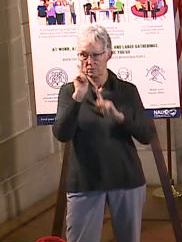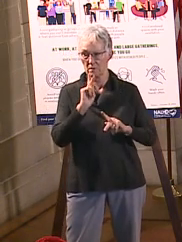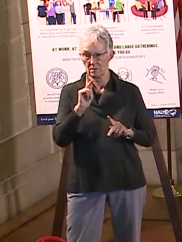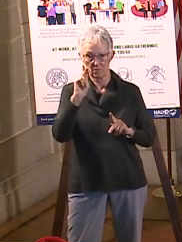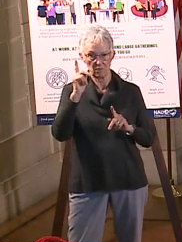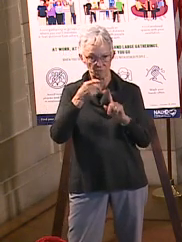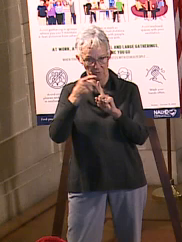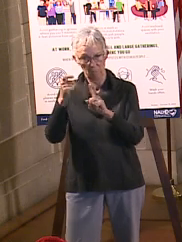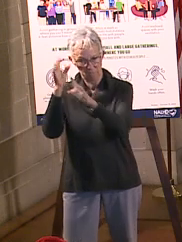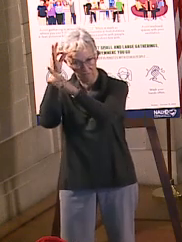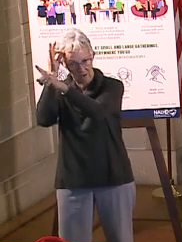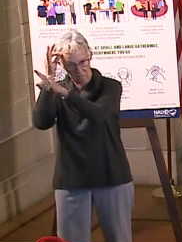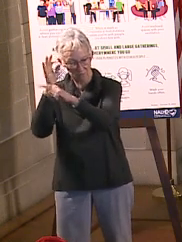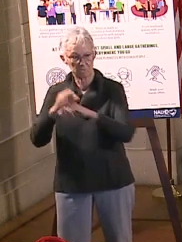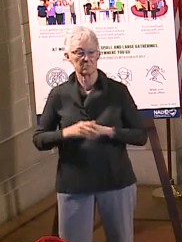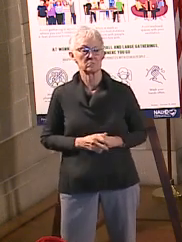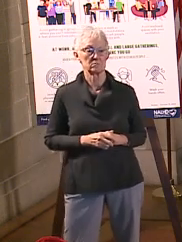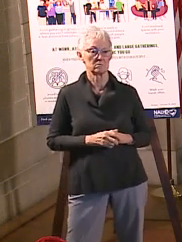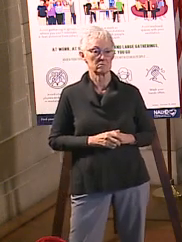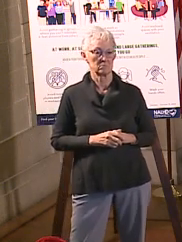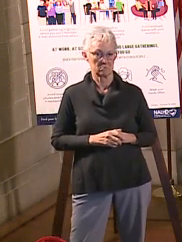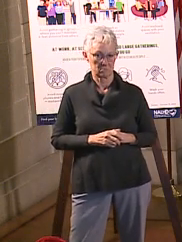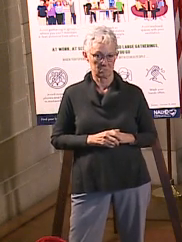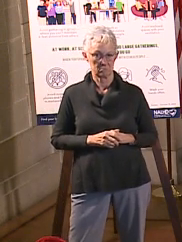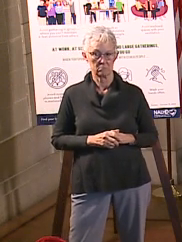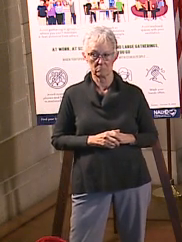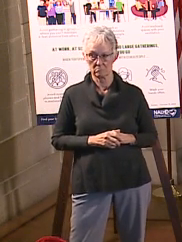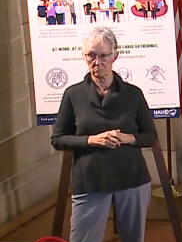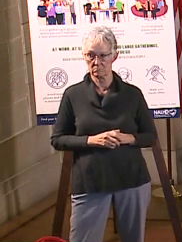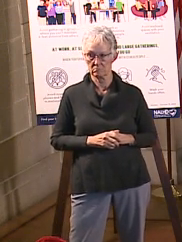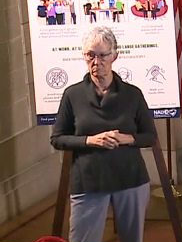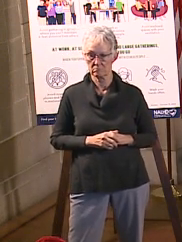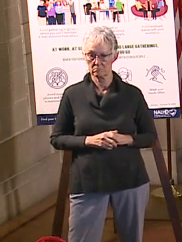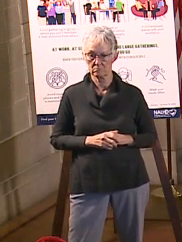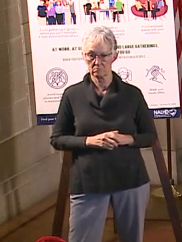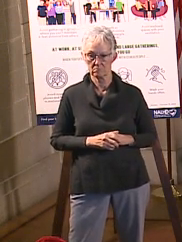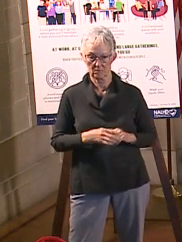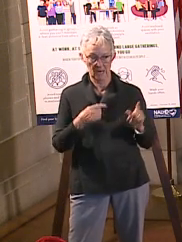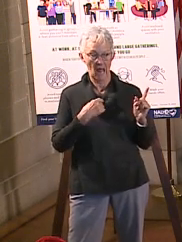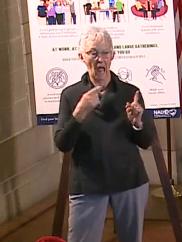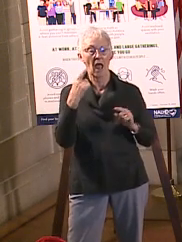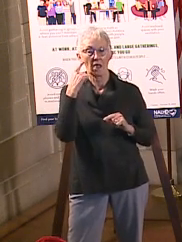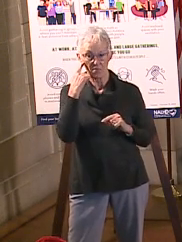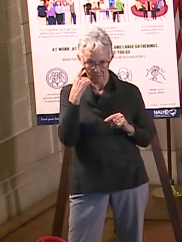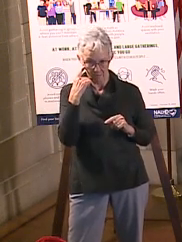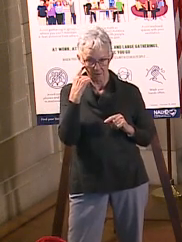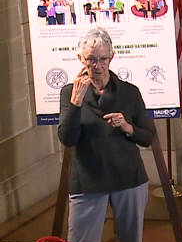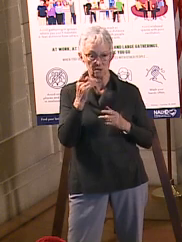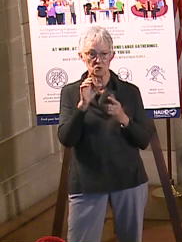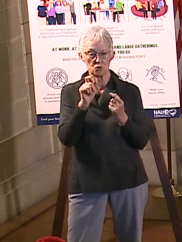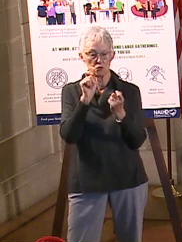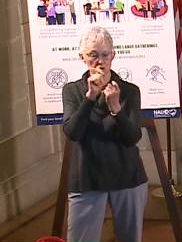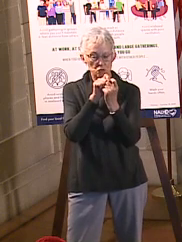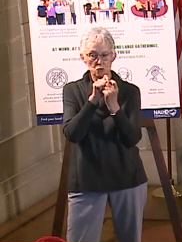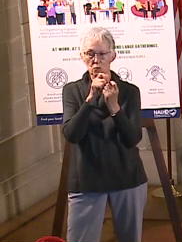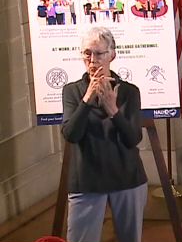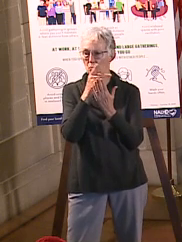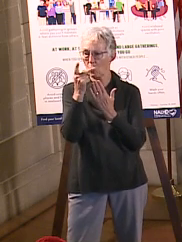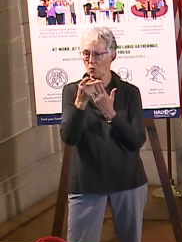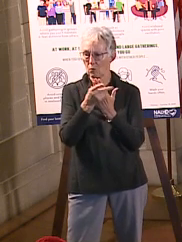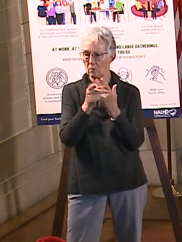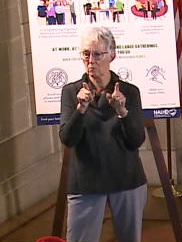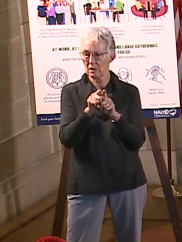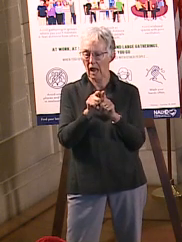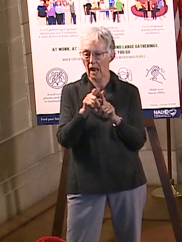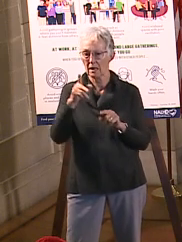to the country with regard to the pandemic, and if so, what does it look like? I do think targeted programs like the Paycheck Protection Program or